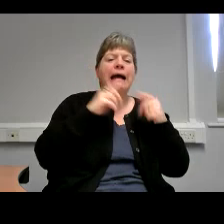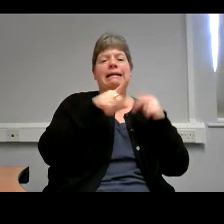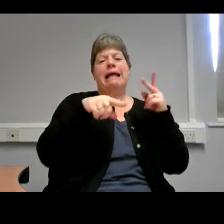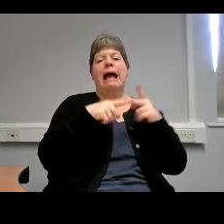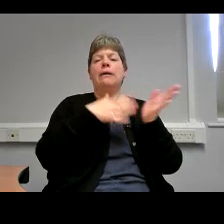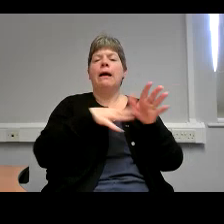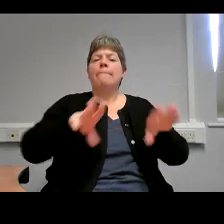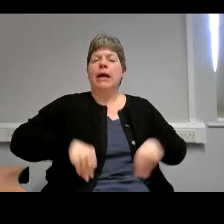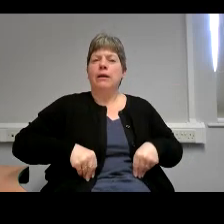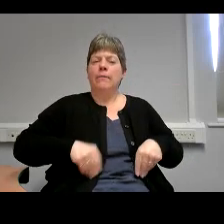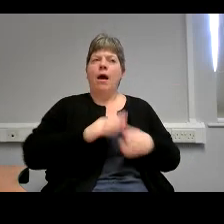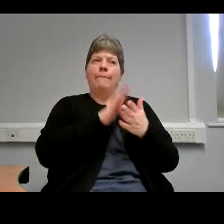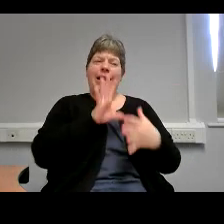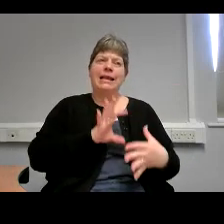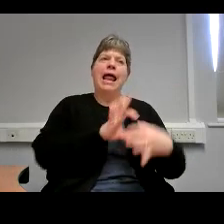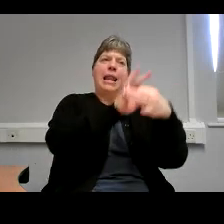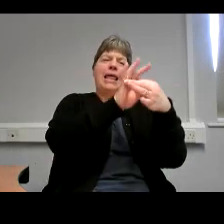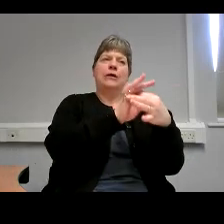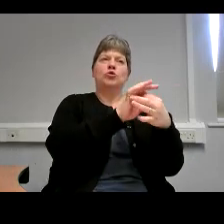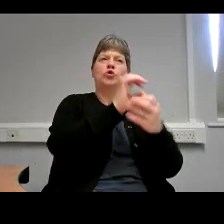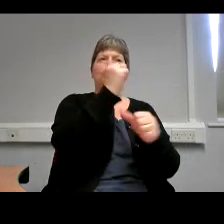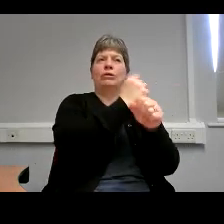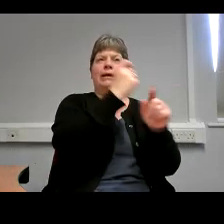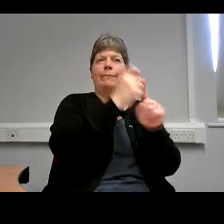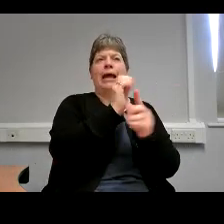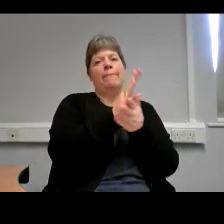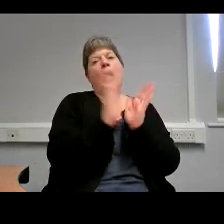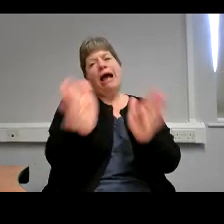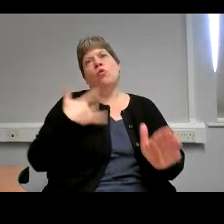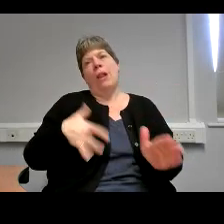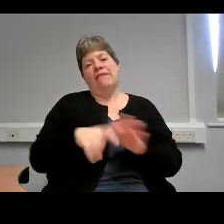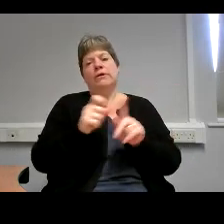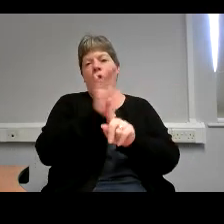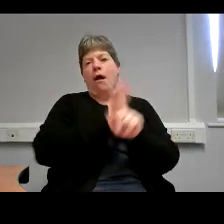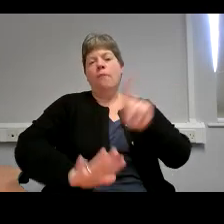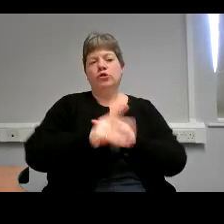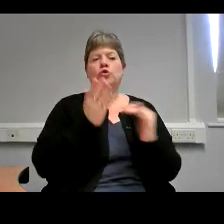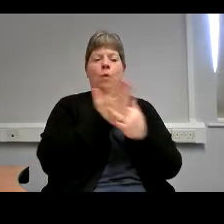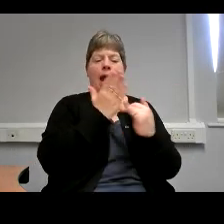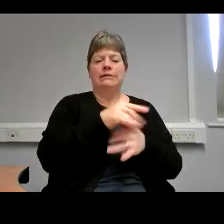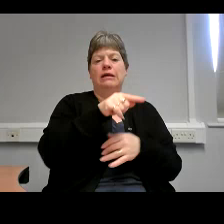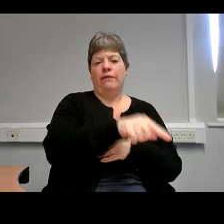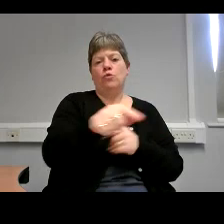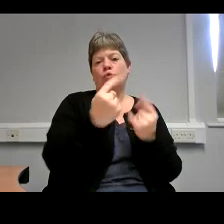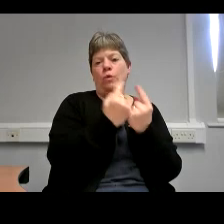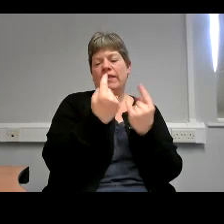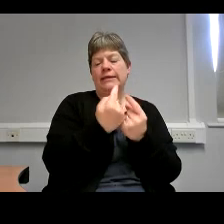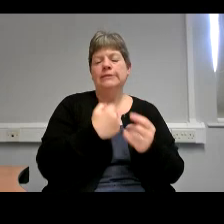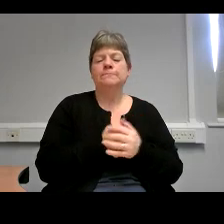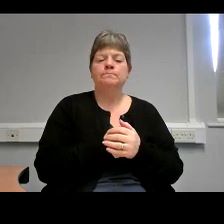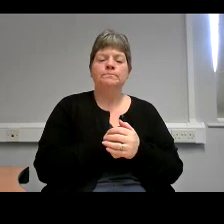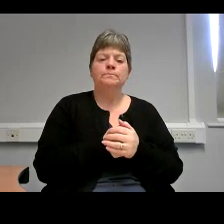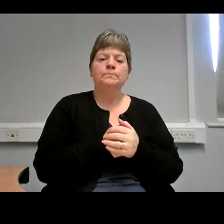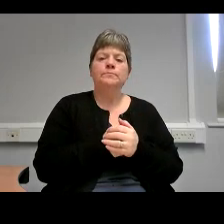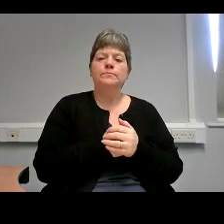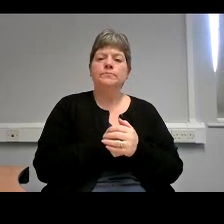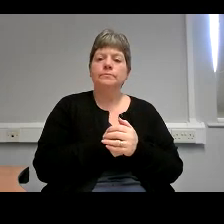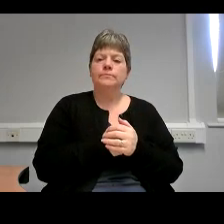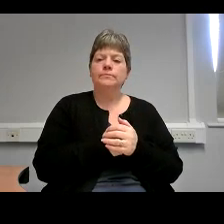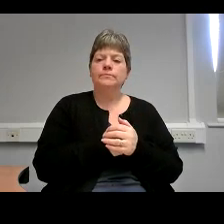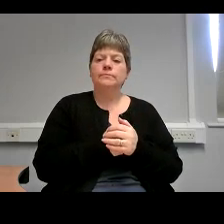practices. So you would have to be a Derbyshire patient to be able to access the IP Pathfinder service in Derbyshire. This